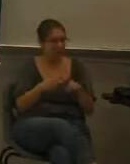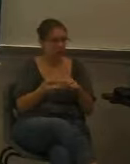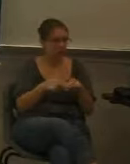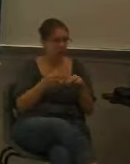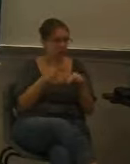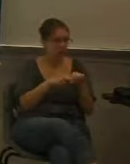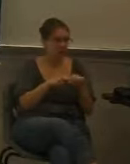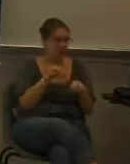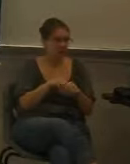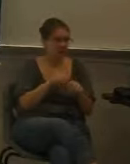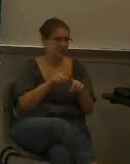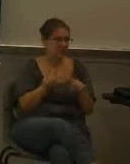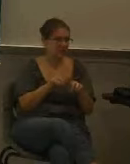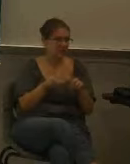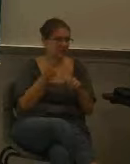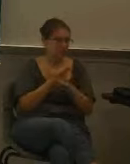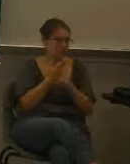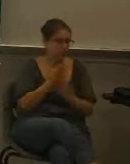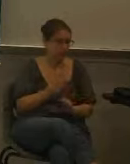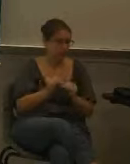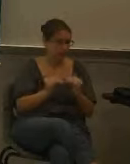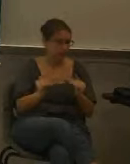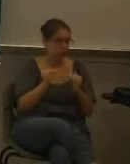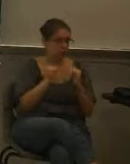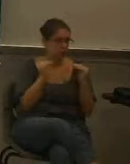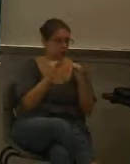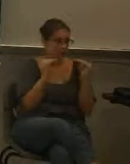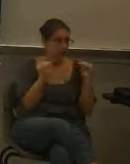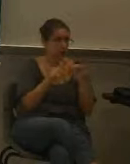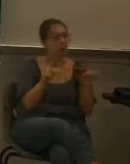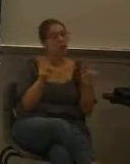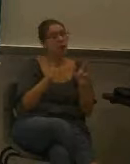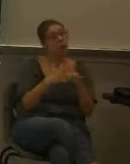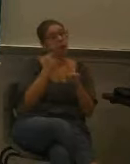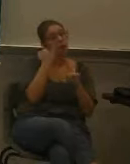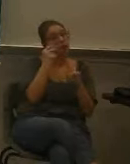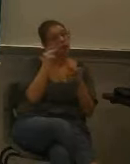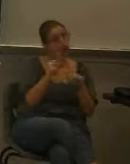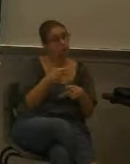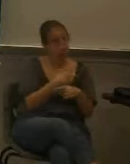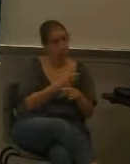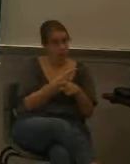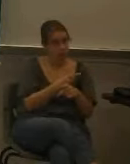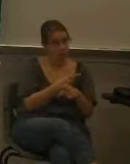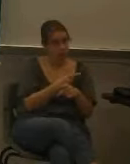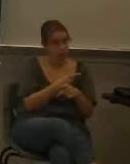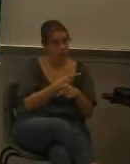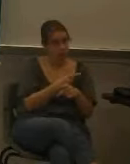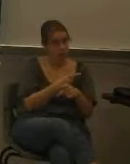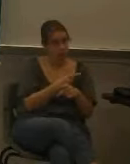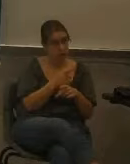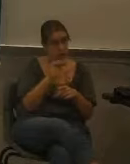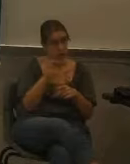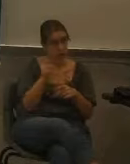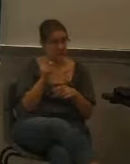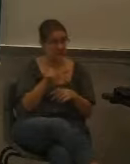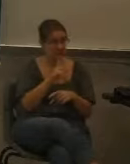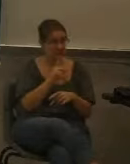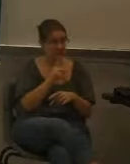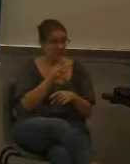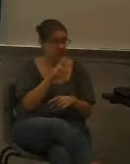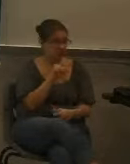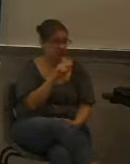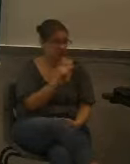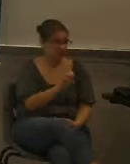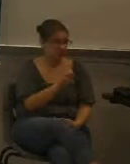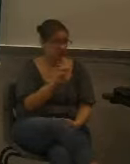in different consumer levels. But then if you look at the production, that is the